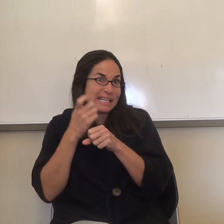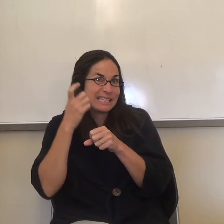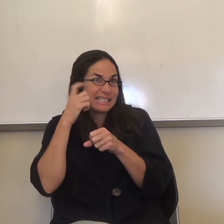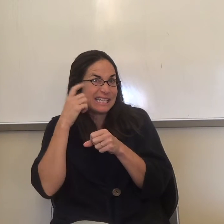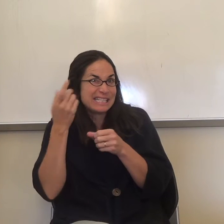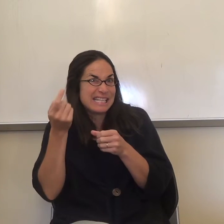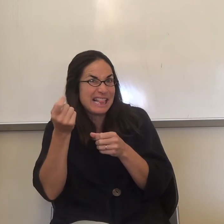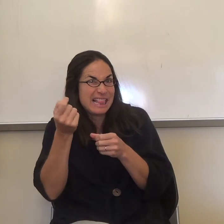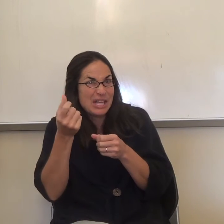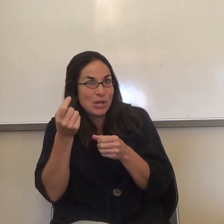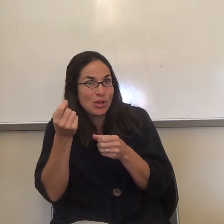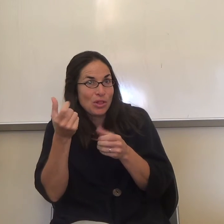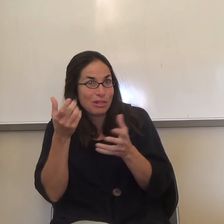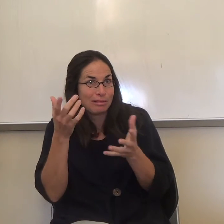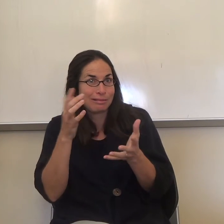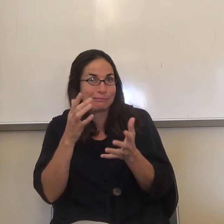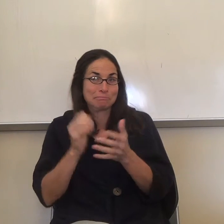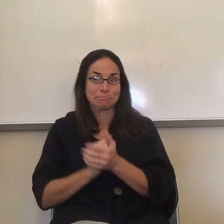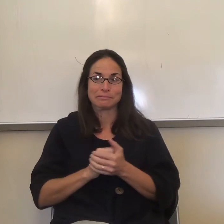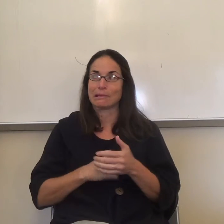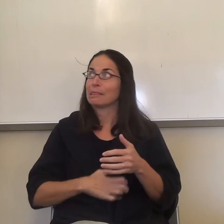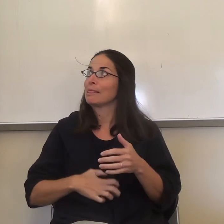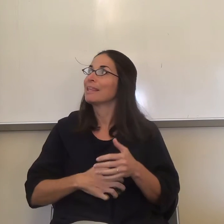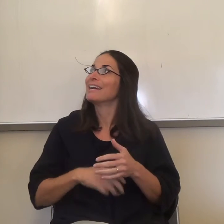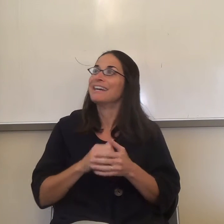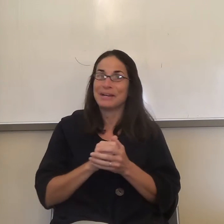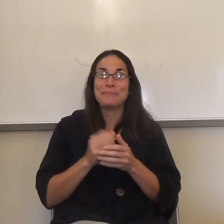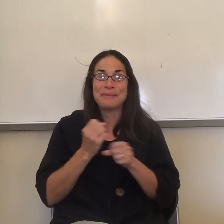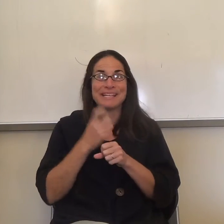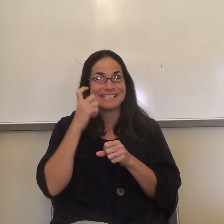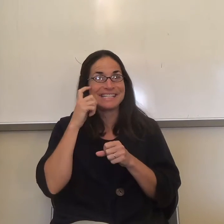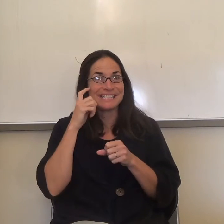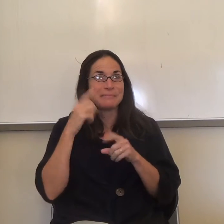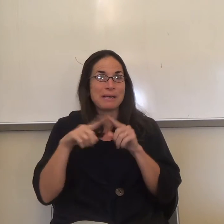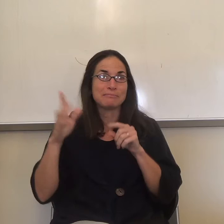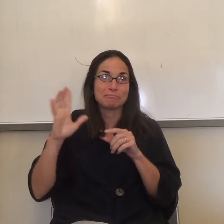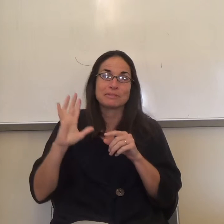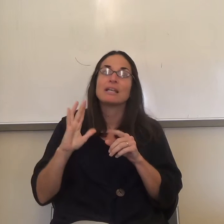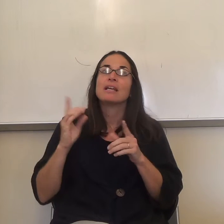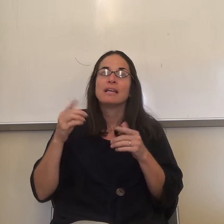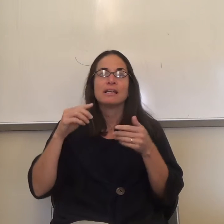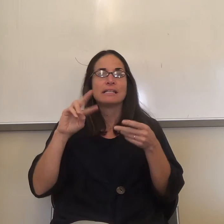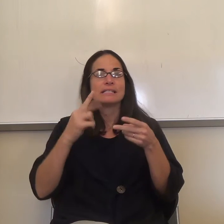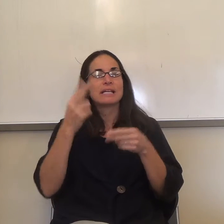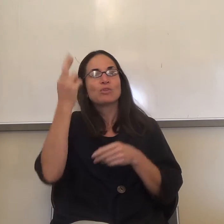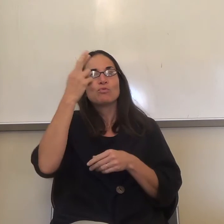some cultures, it might make a logical sense, okay? So what's the second reason?